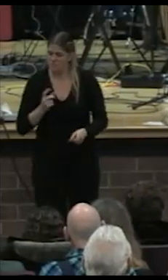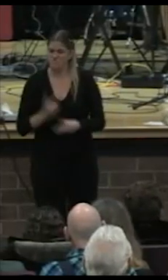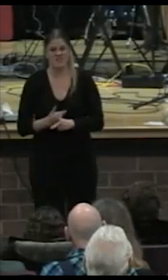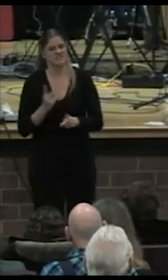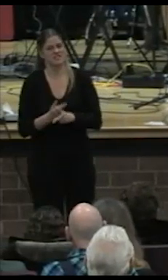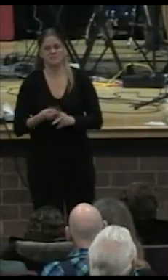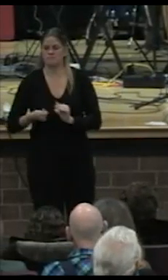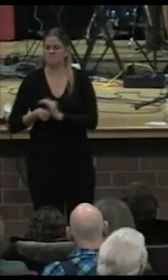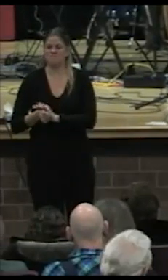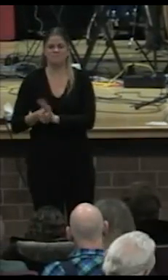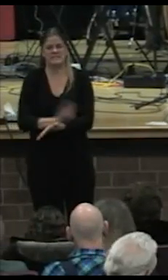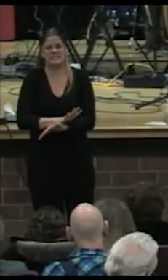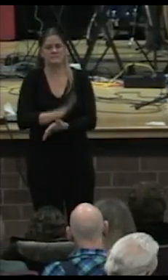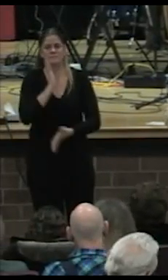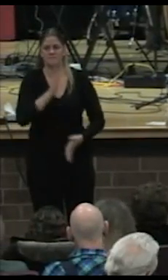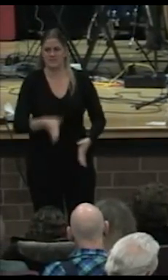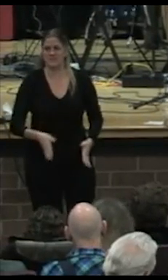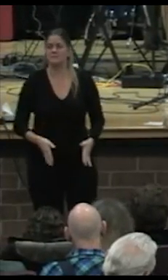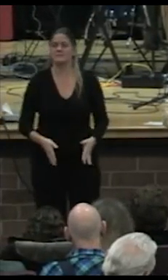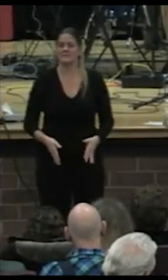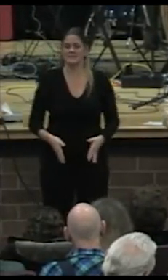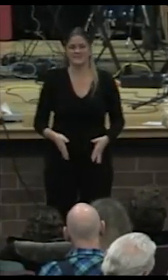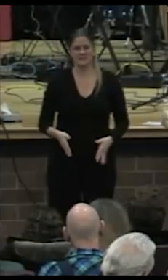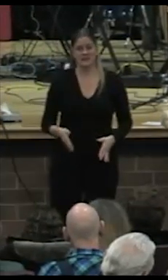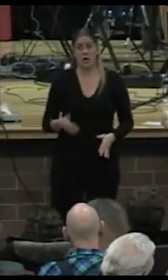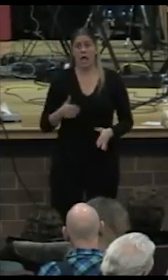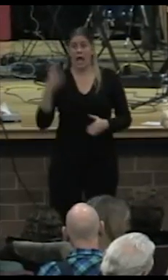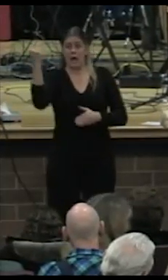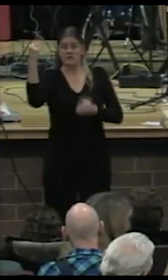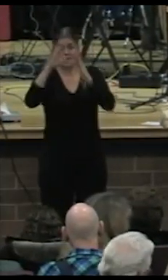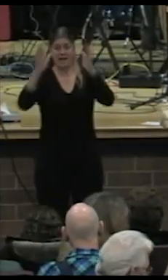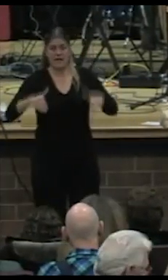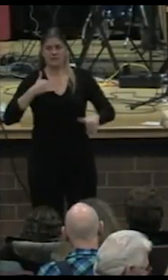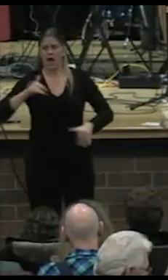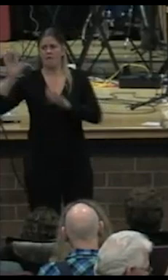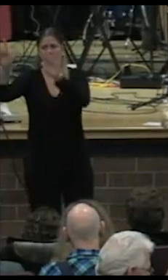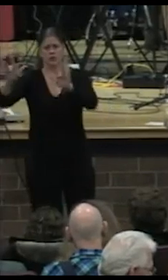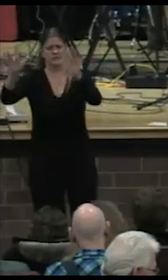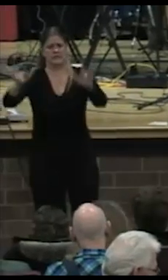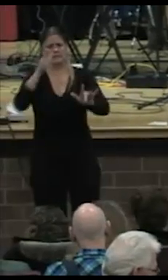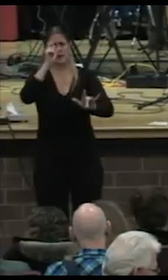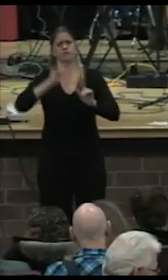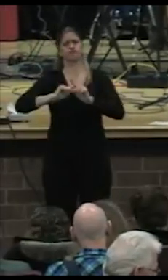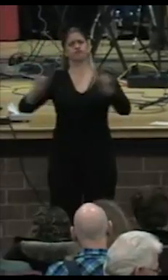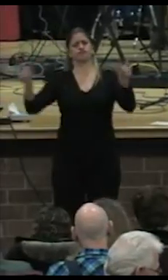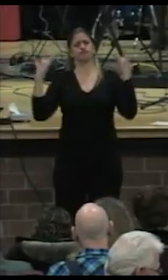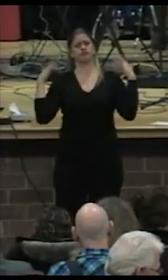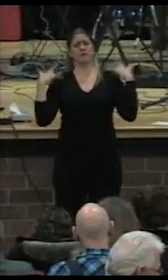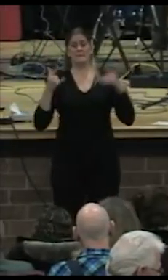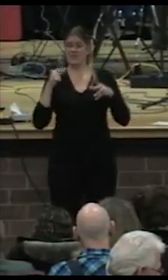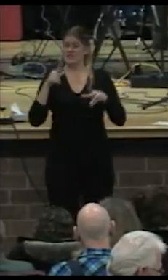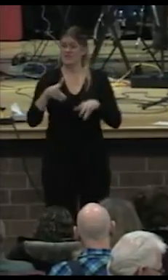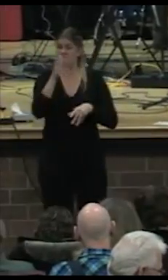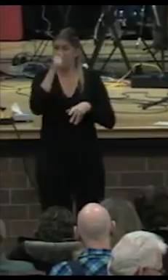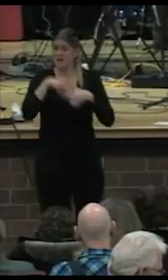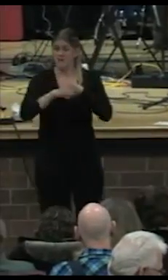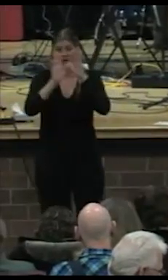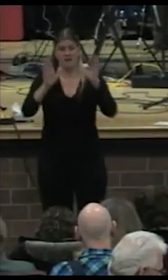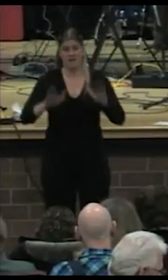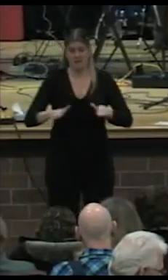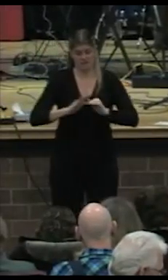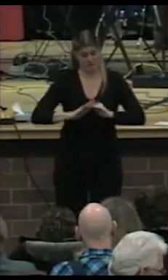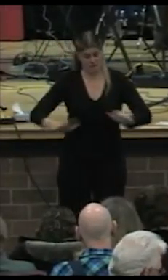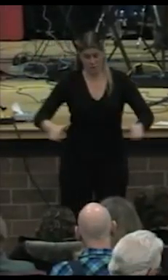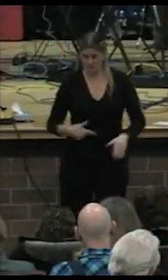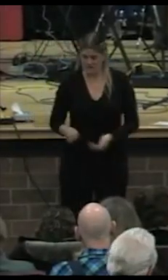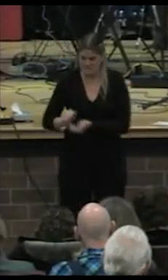out? I have mercy on bugs outside, but you come in my domain, you start crawling on my kitchen floor, and you're in